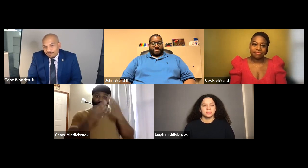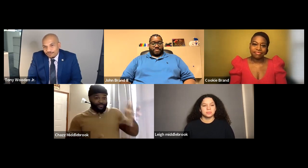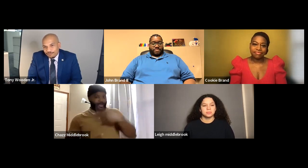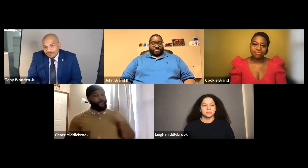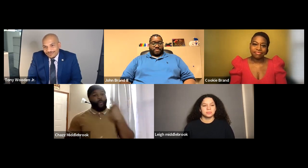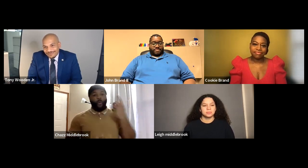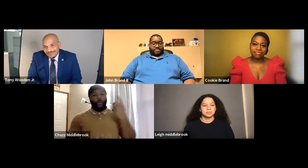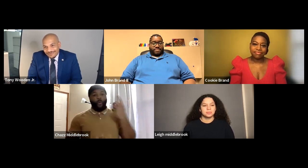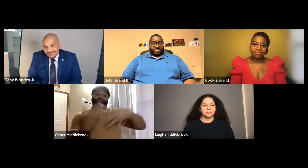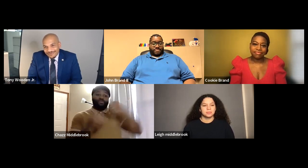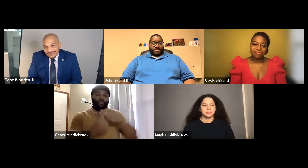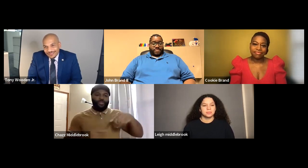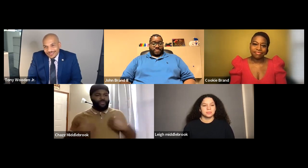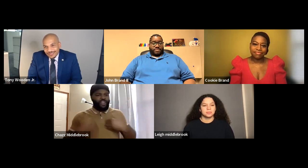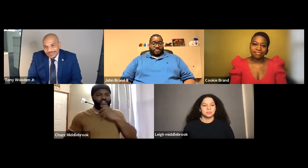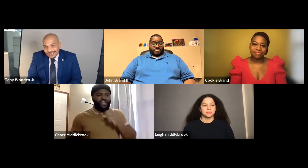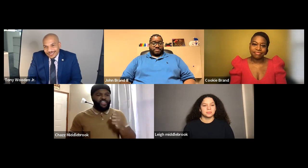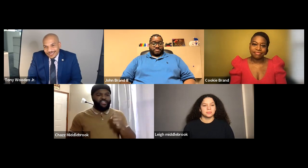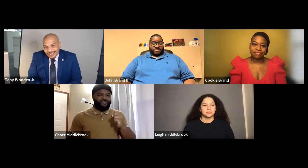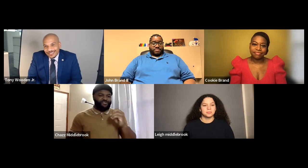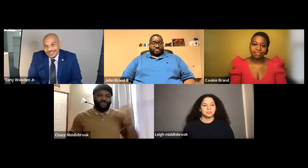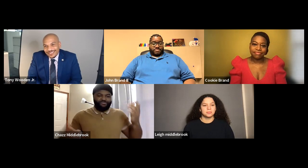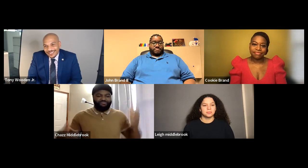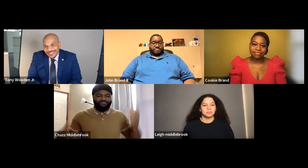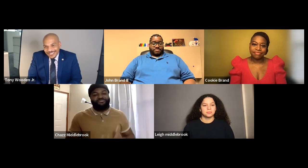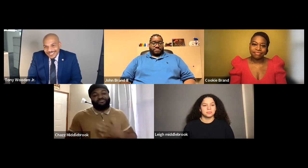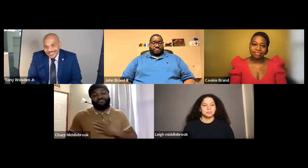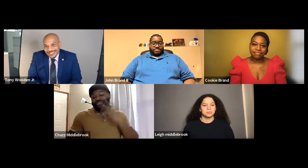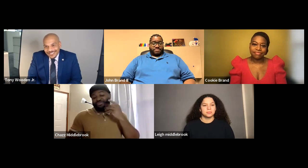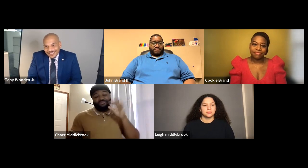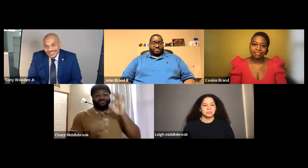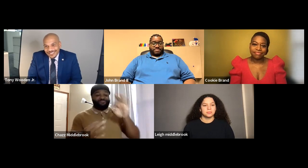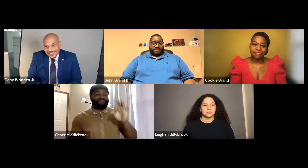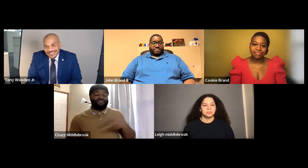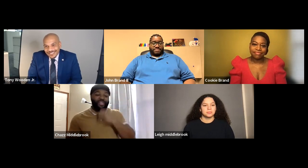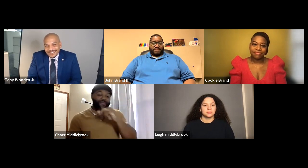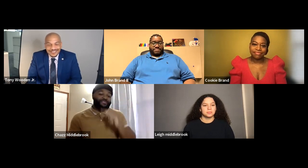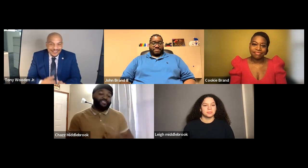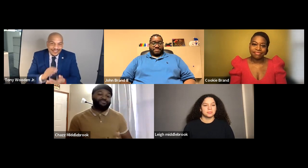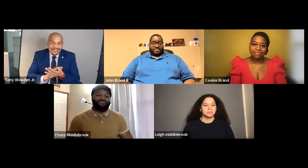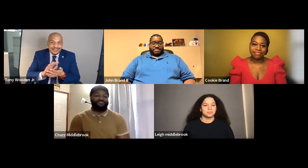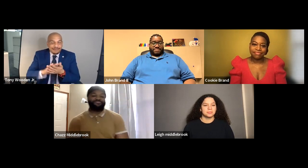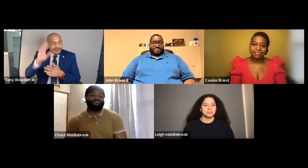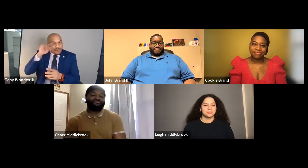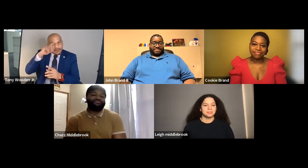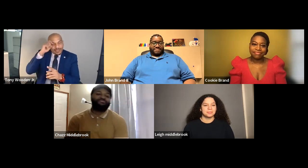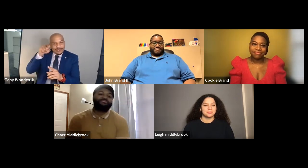to my deaf family because everyone in the family signed. You know, we were all around the same age, our cousins at least, and I absolutely loved